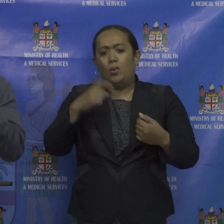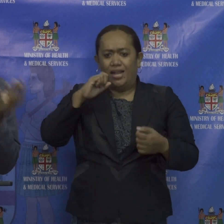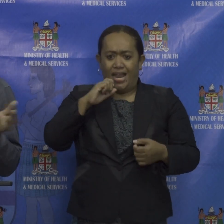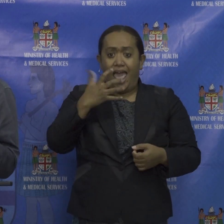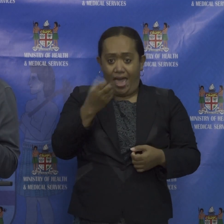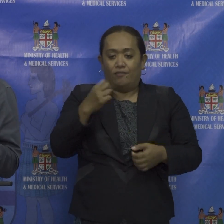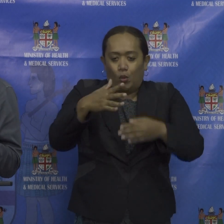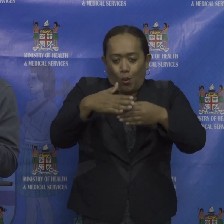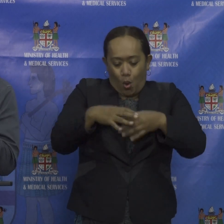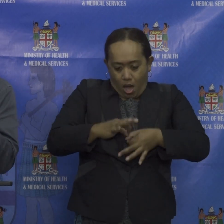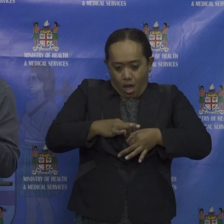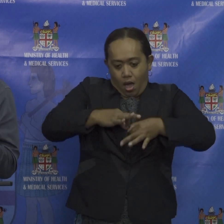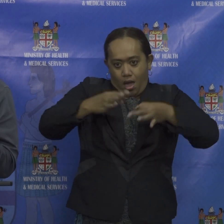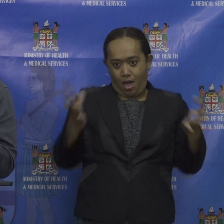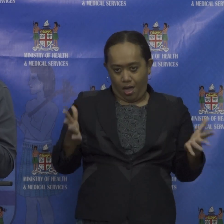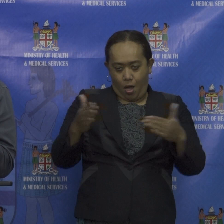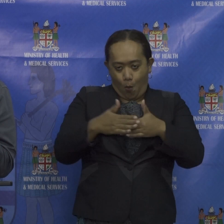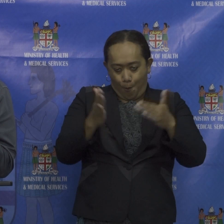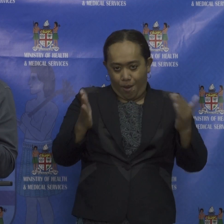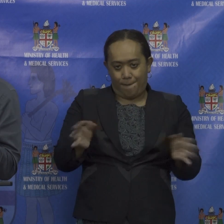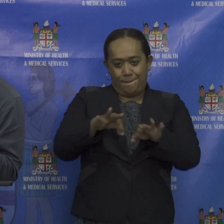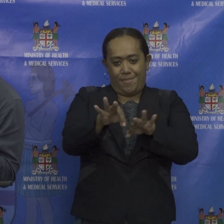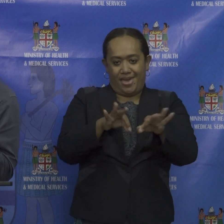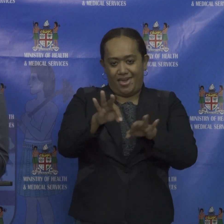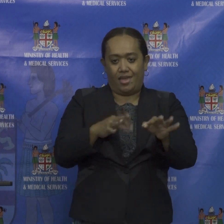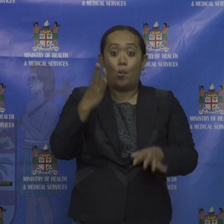unveil this plan as we escalate.